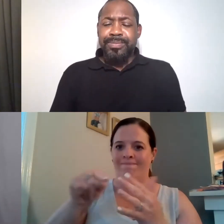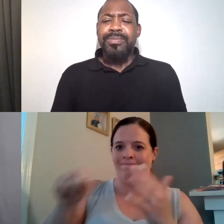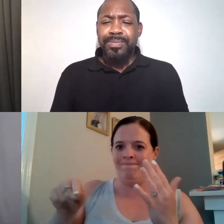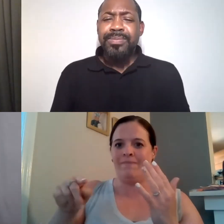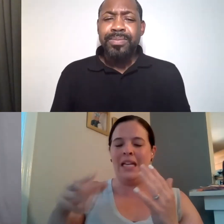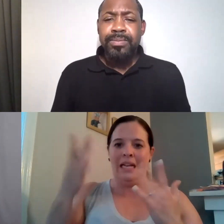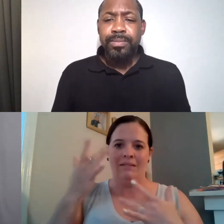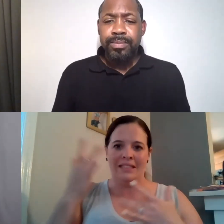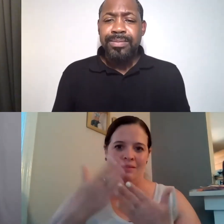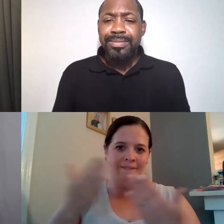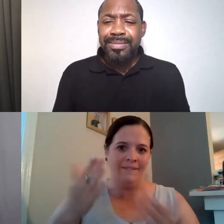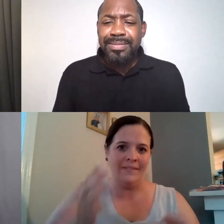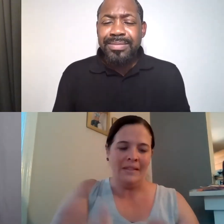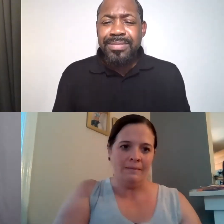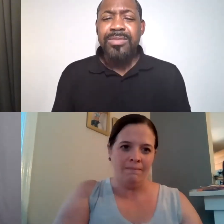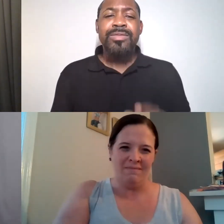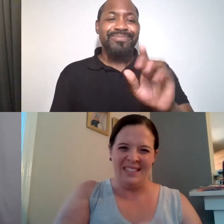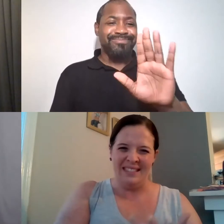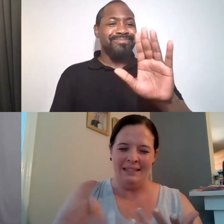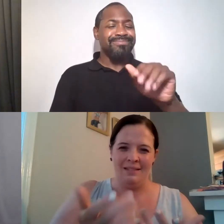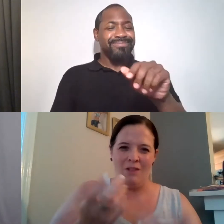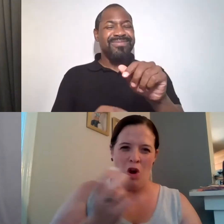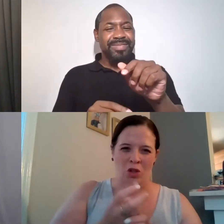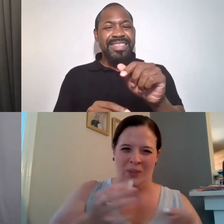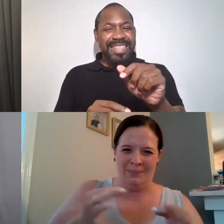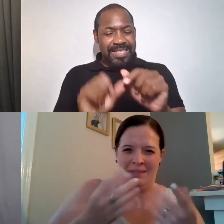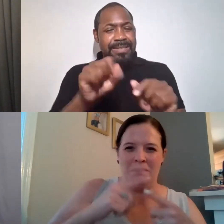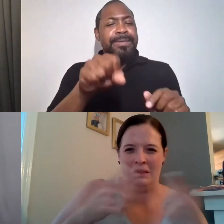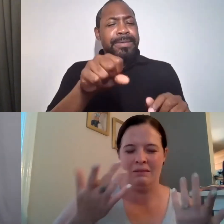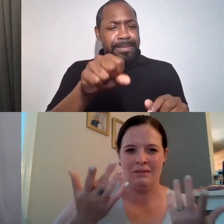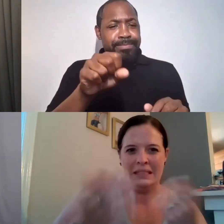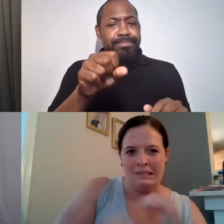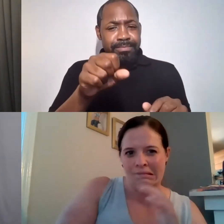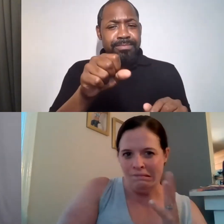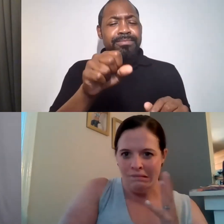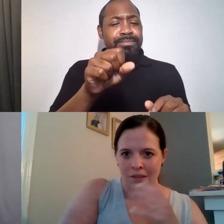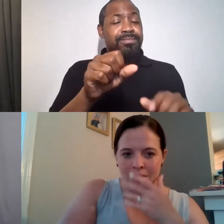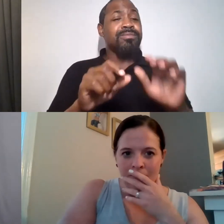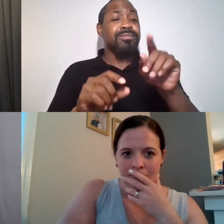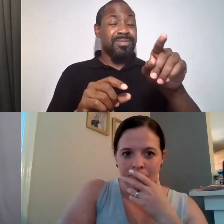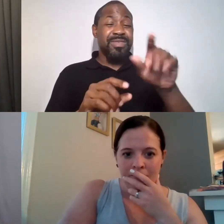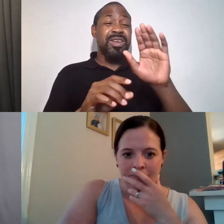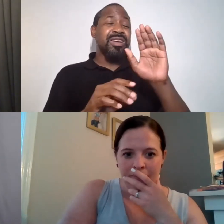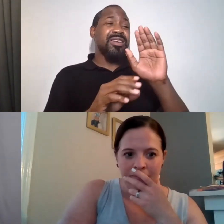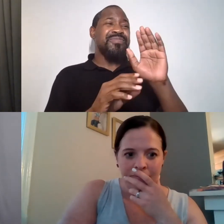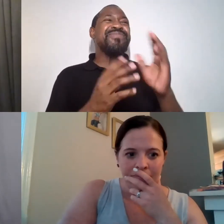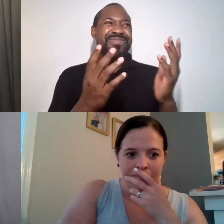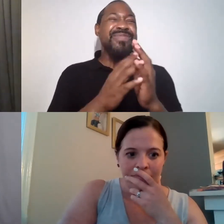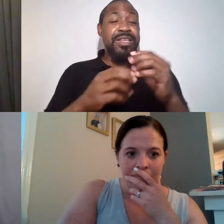physical issues, could possibly supersede this. You know, I didn't explain it very well, but that's what I mean. And Ernest